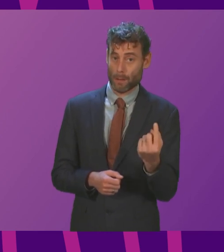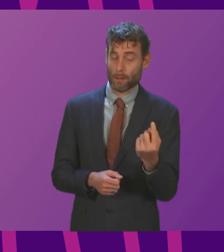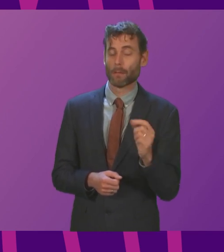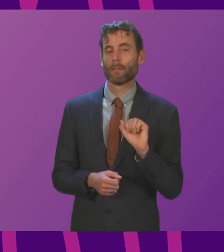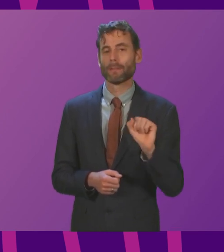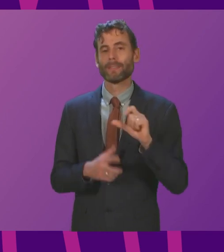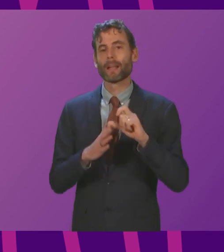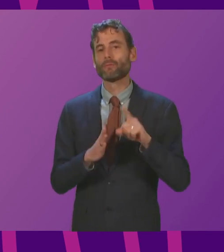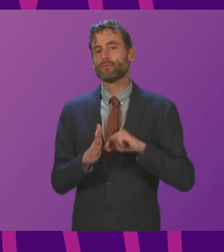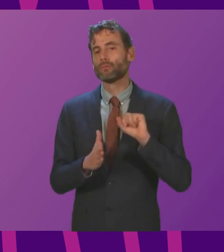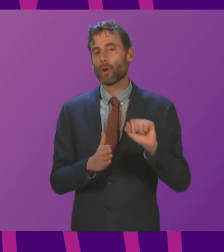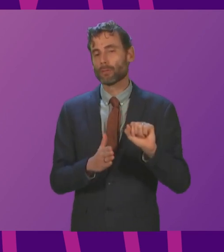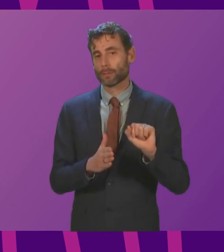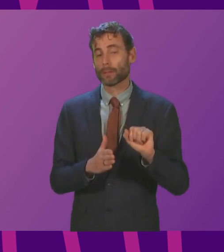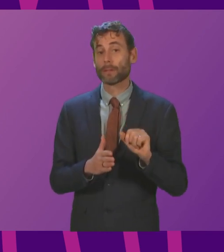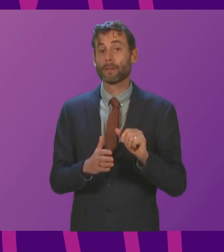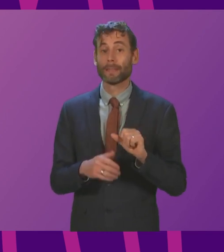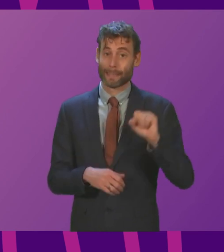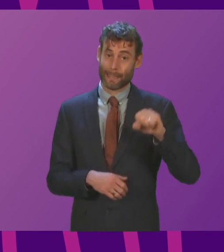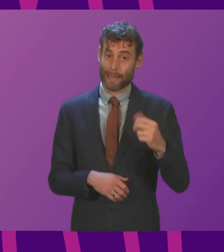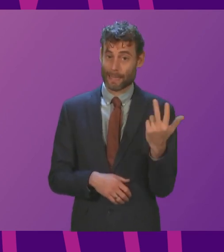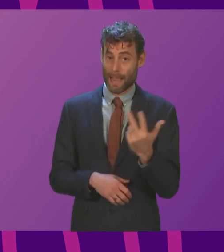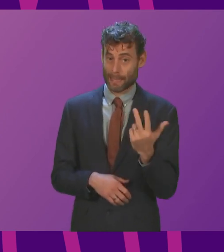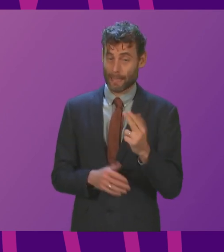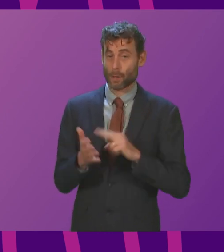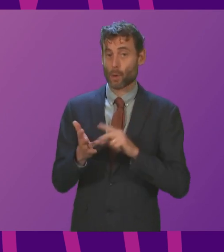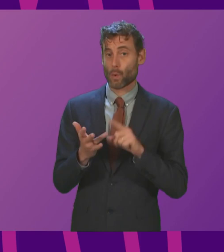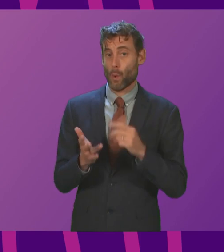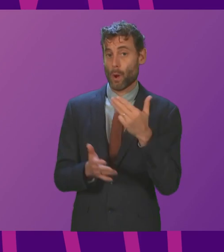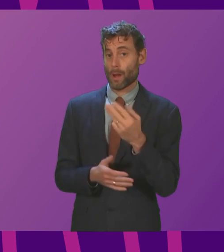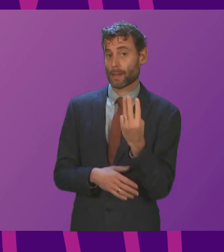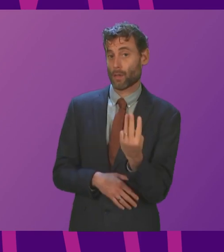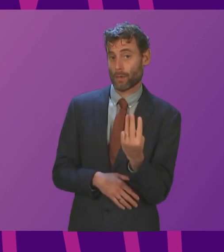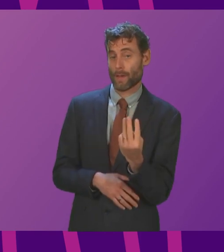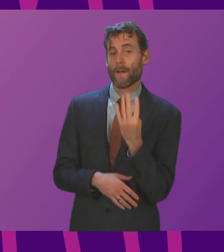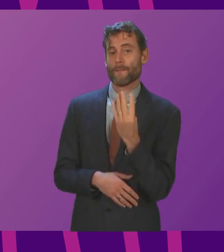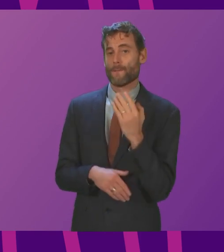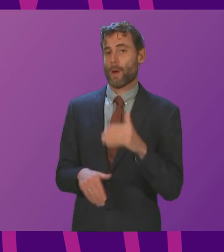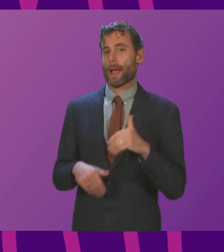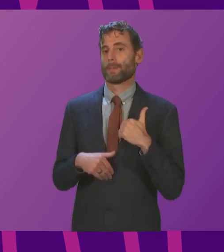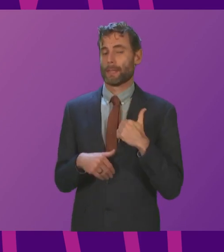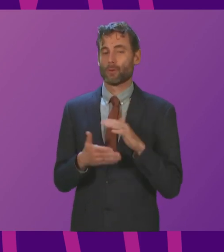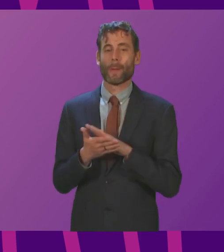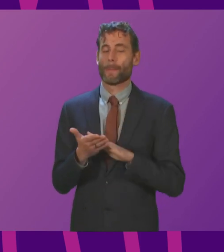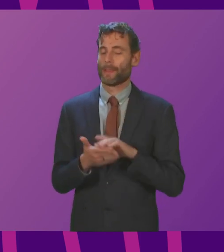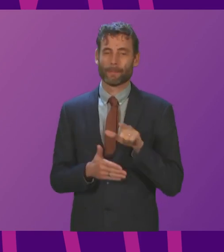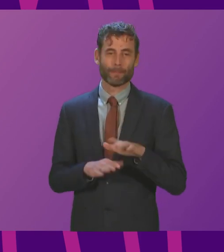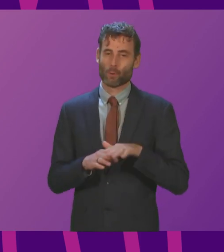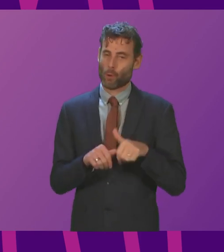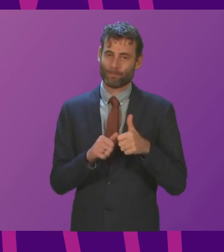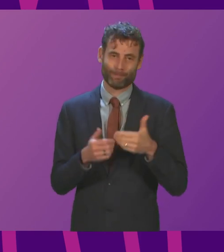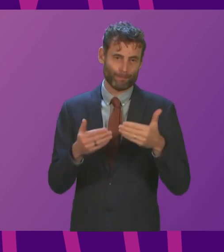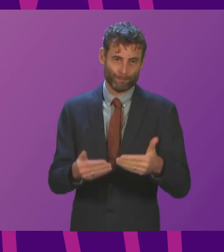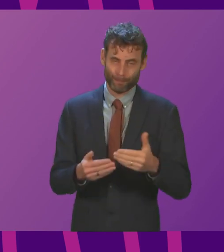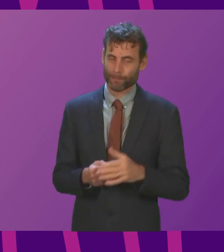1803.1 in the name of Daniel Johnson is yes 18, no 93. There were four abstentions. The amendment is therefore